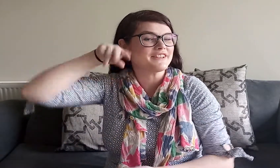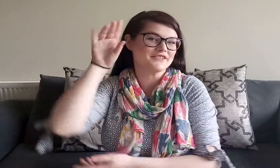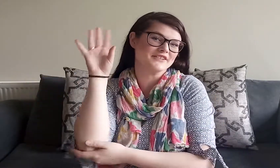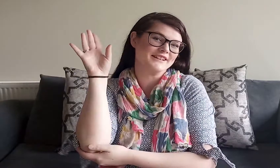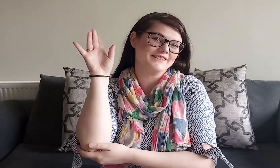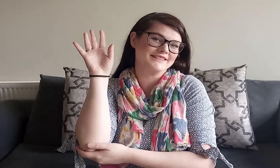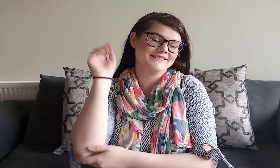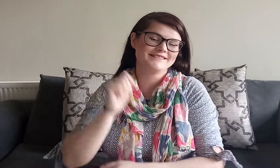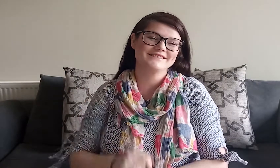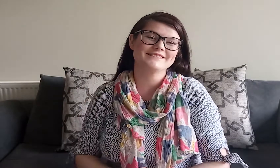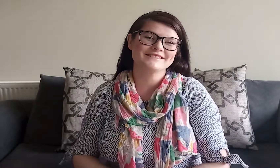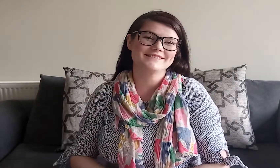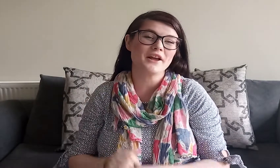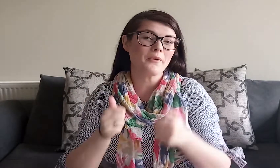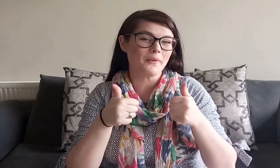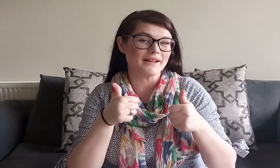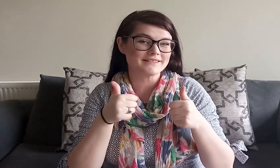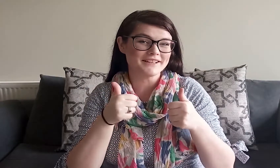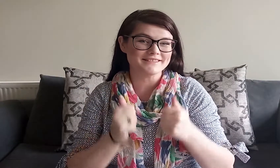tree. Well done.